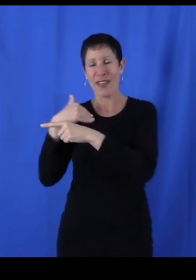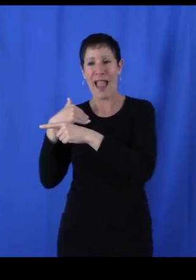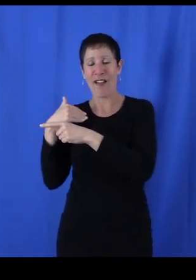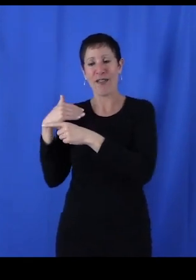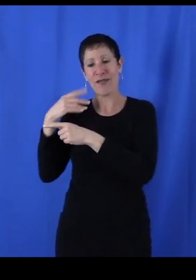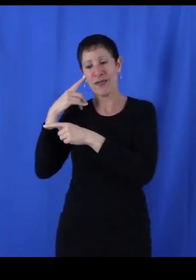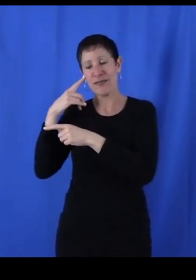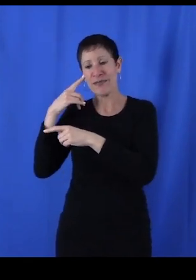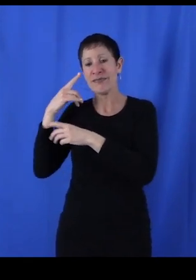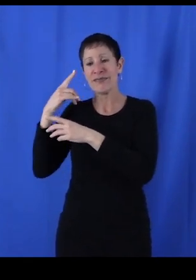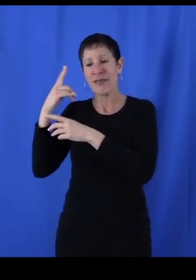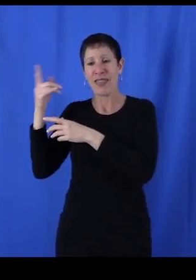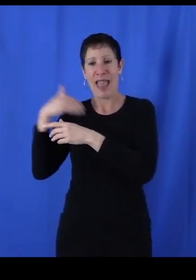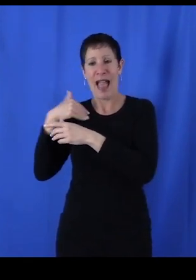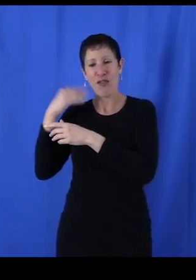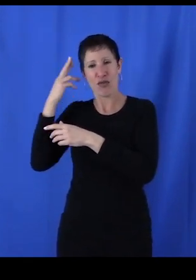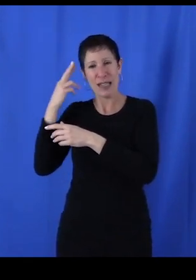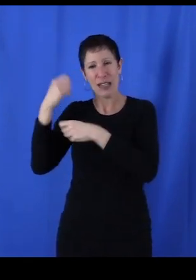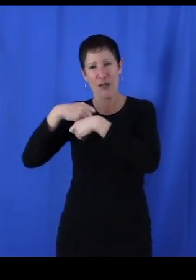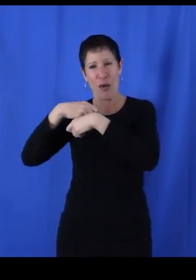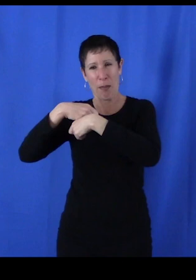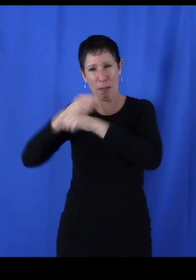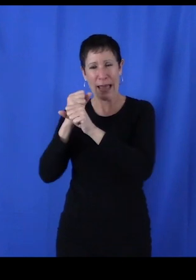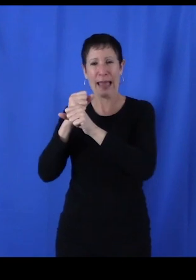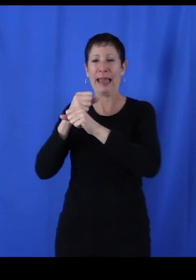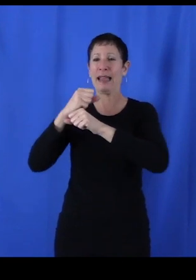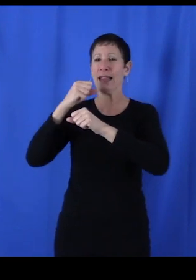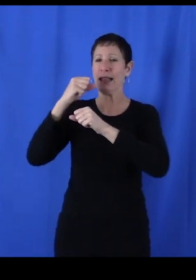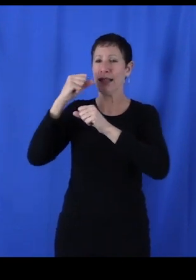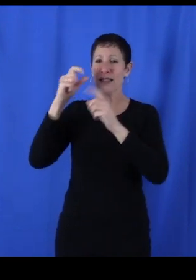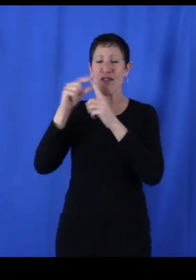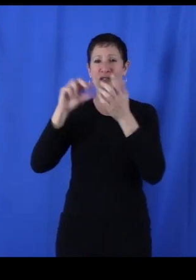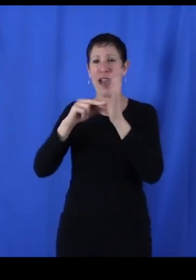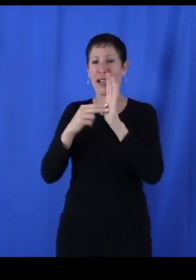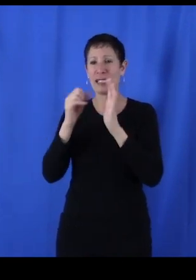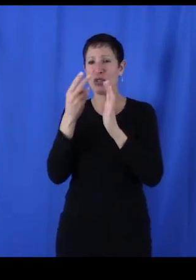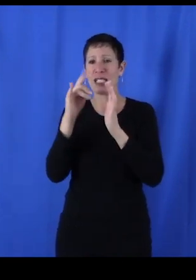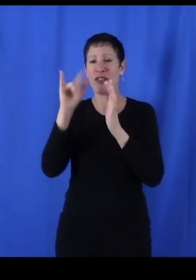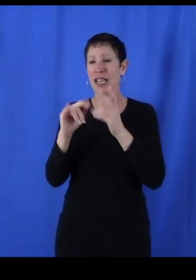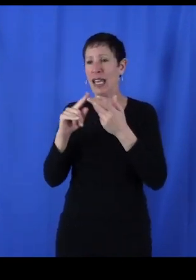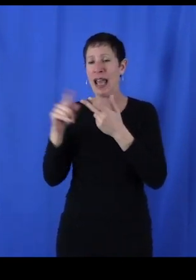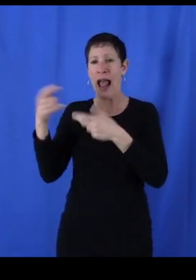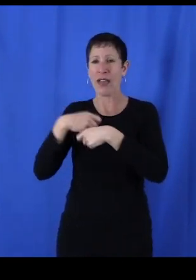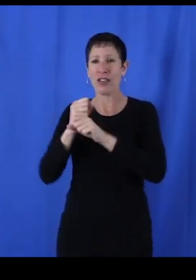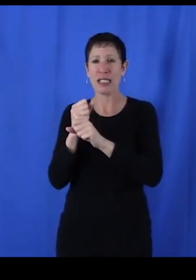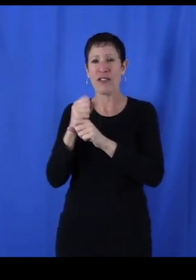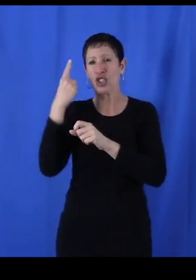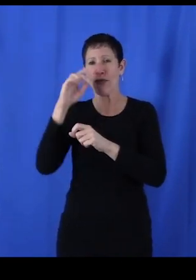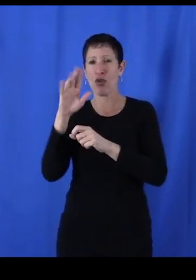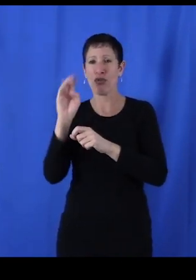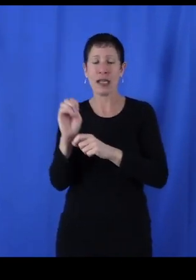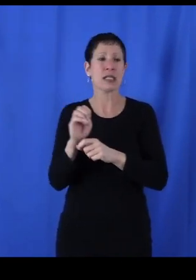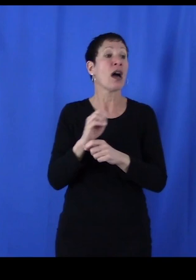in defining subjectivities and is involved in the construction of race? Mm-hmm. No, that's a key question. And I think that part of what we have to do